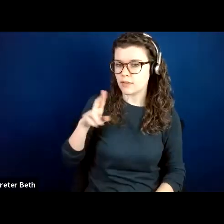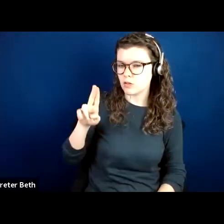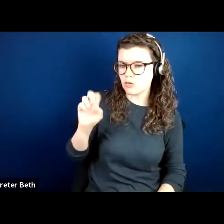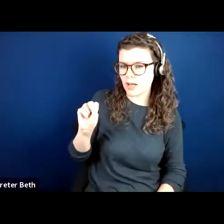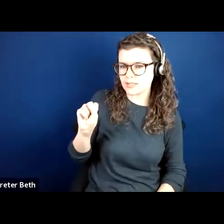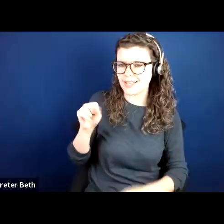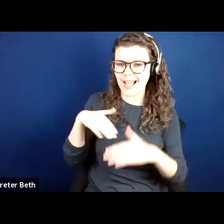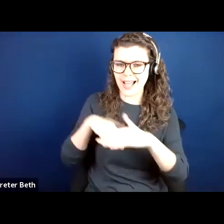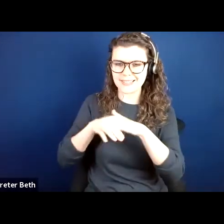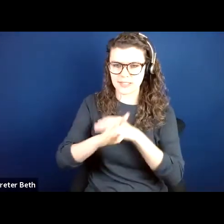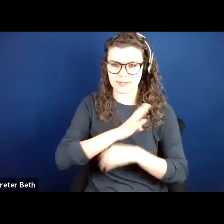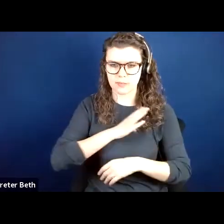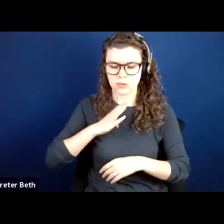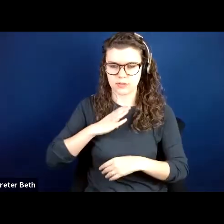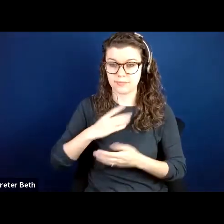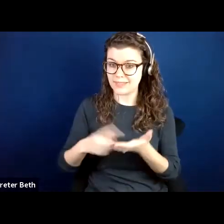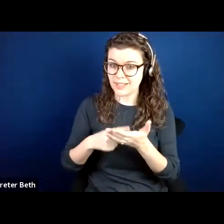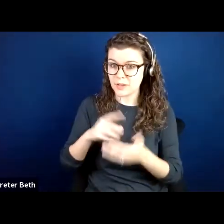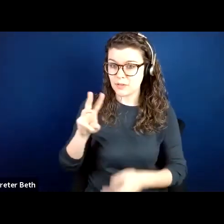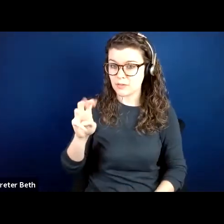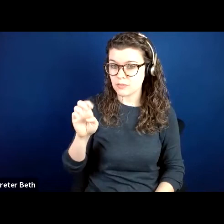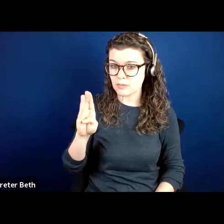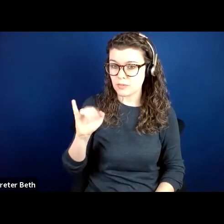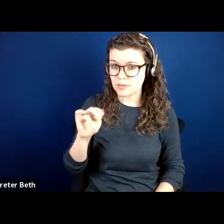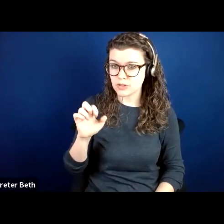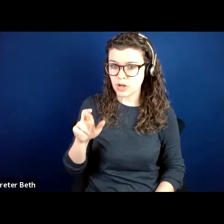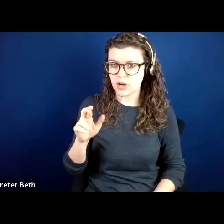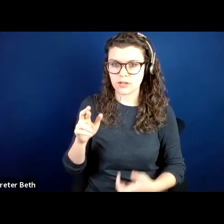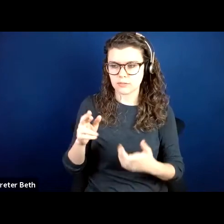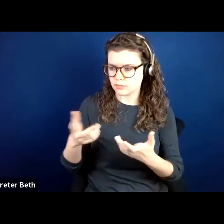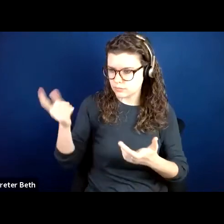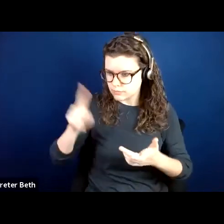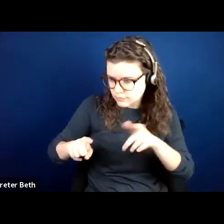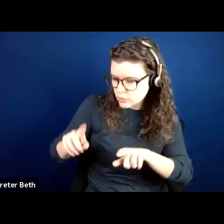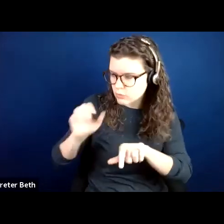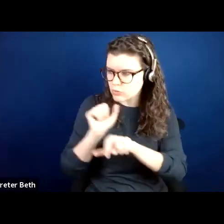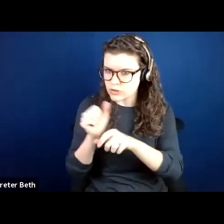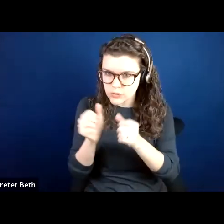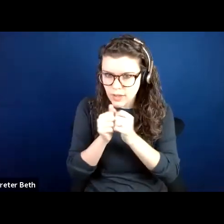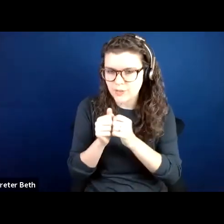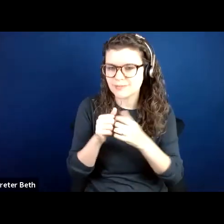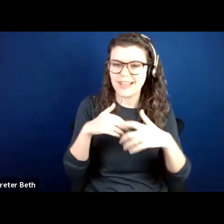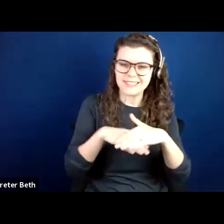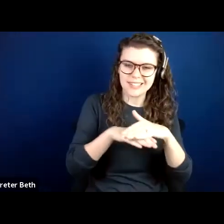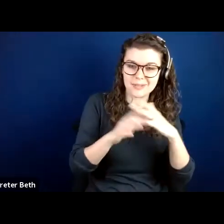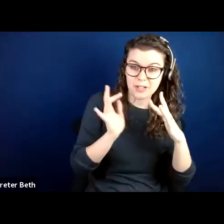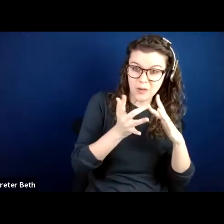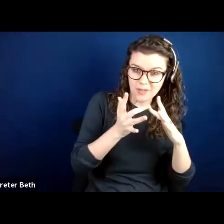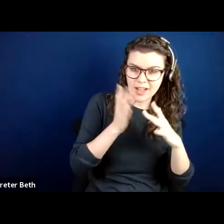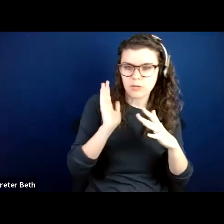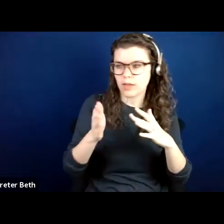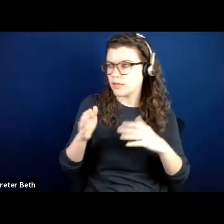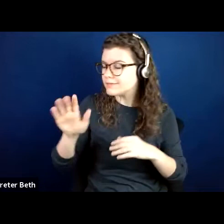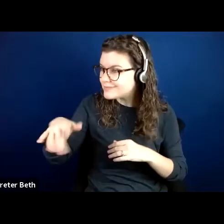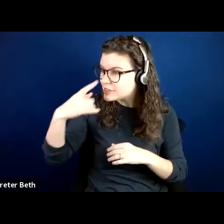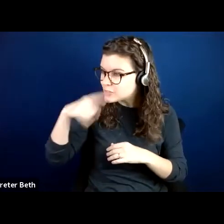the webinars are a collaboration between all of those entities. The Accessibility Online webinars will feature staff